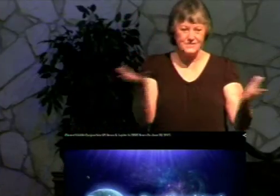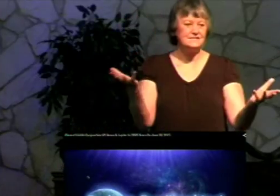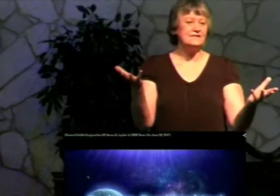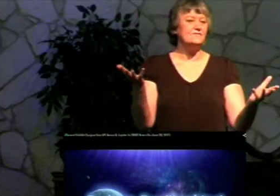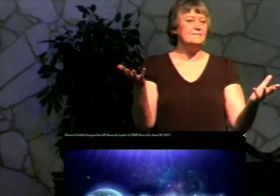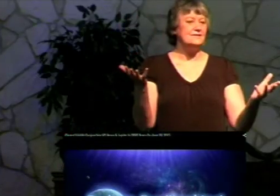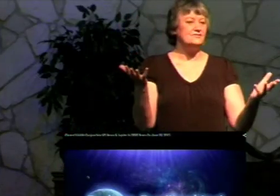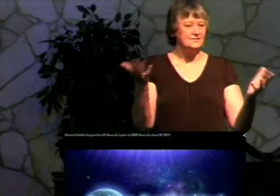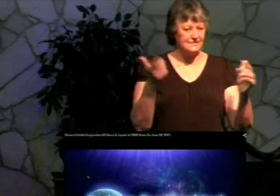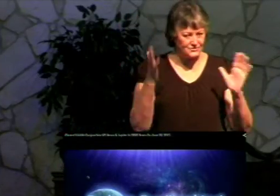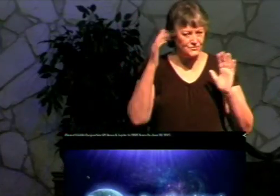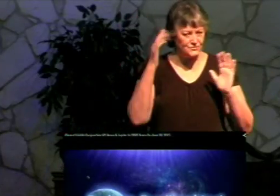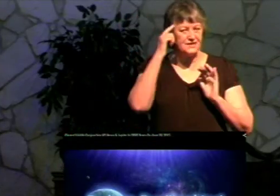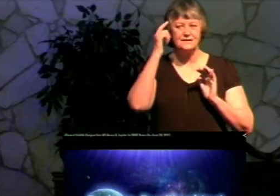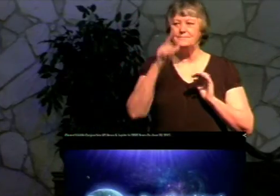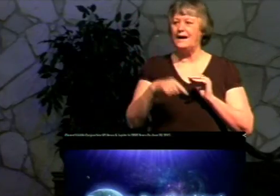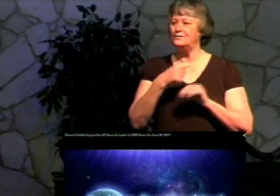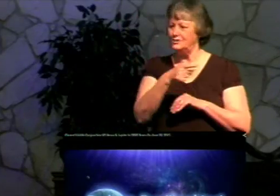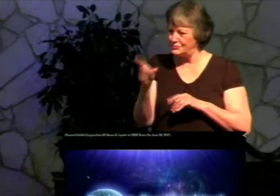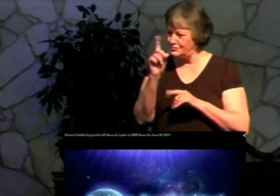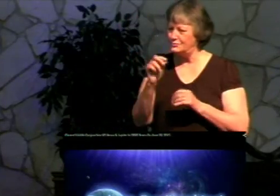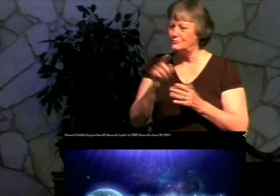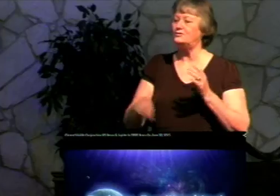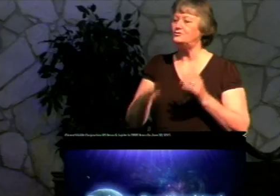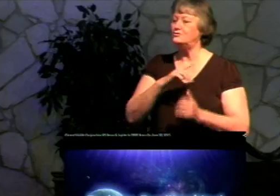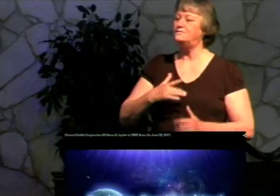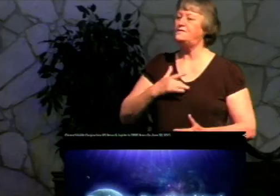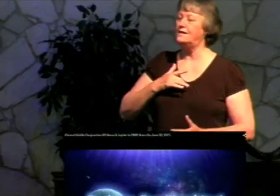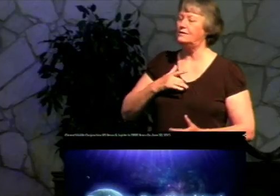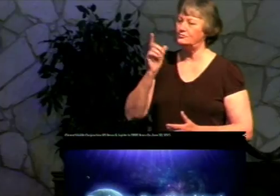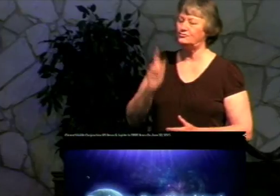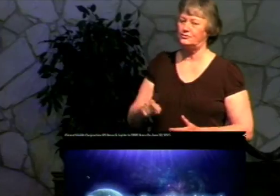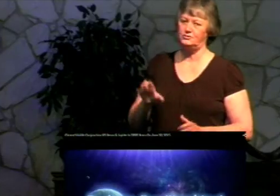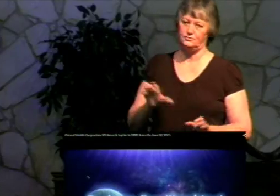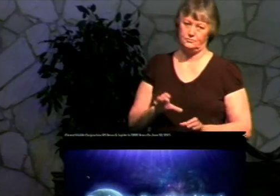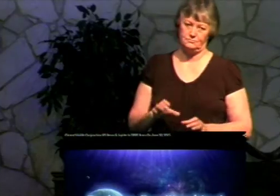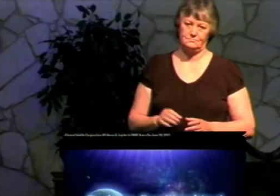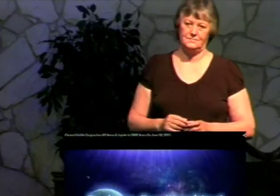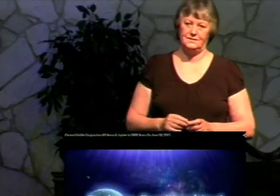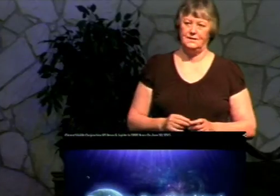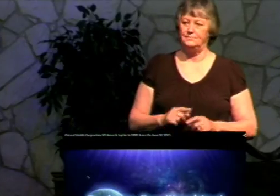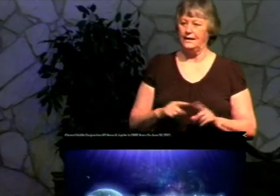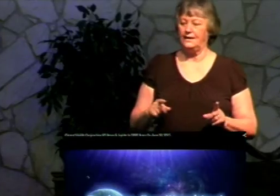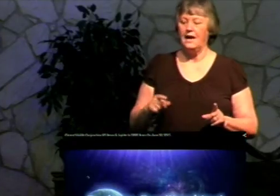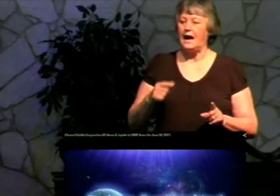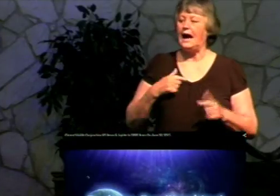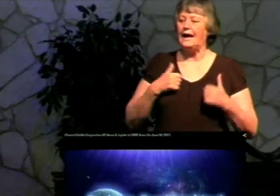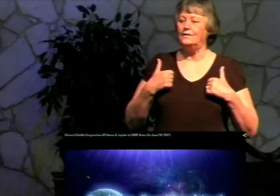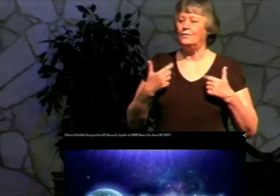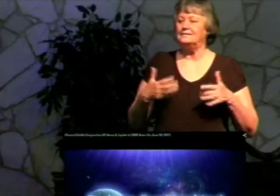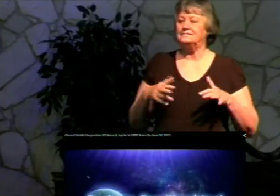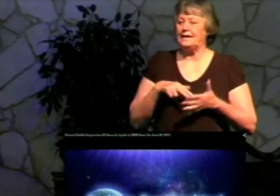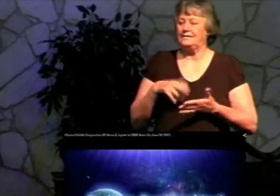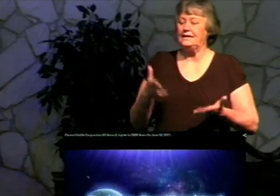this information, let you think about it. You do what you feel you should do. But I don't want to stand here